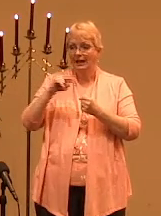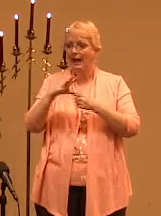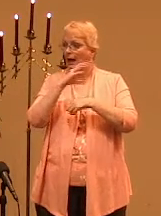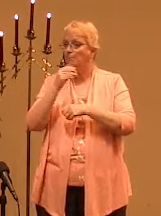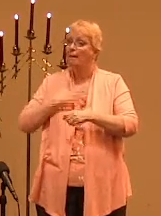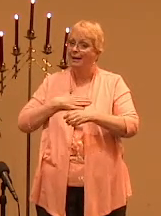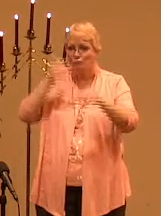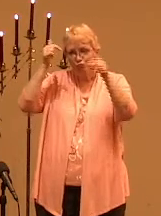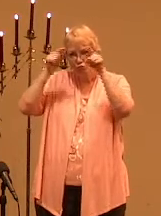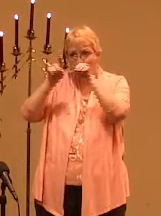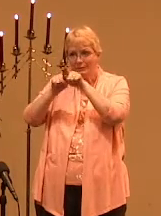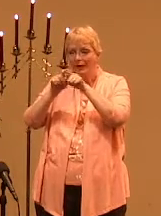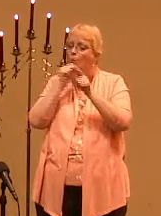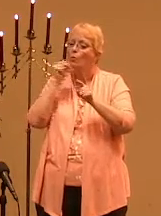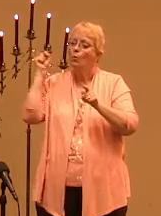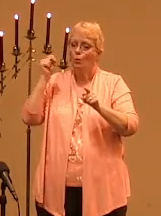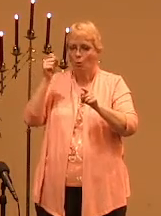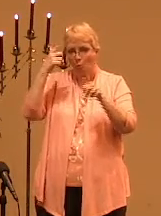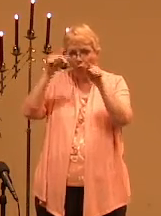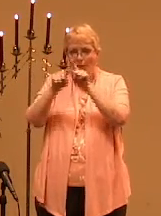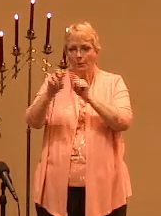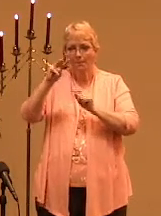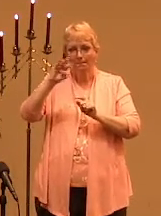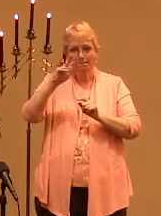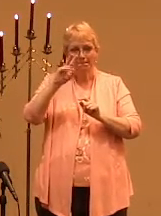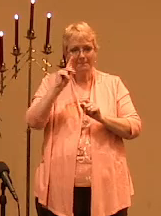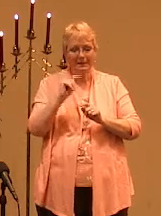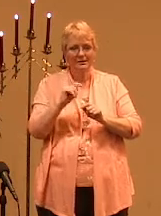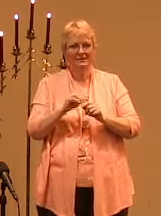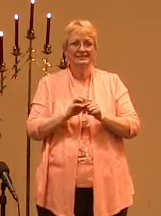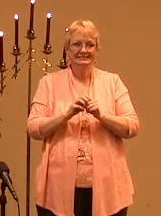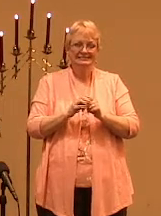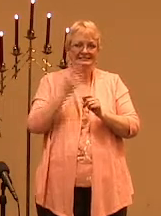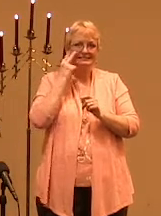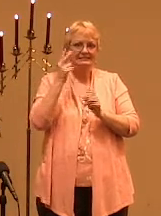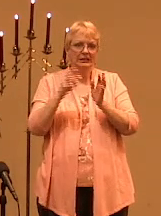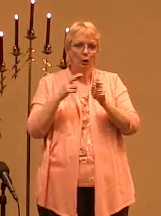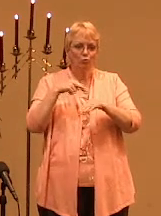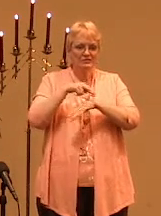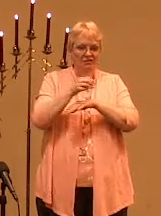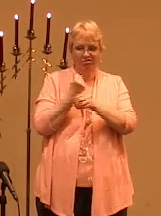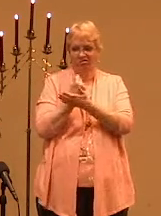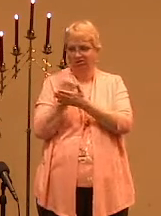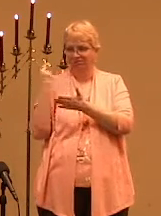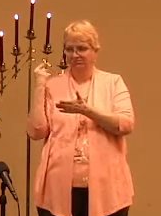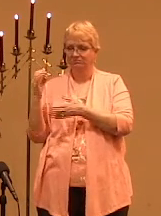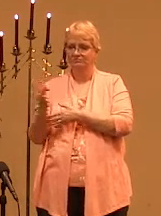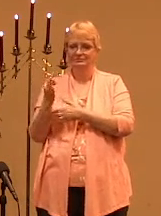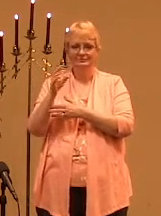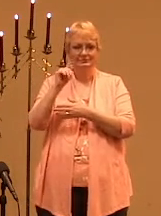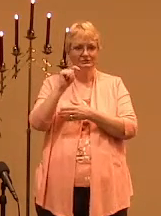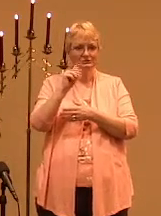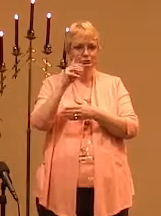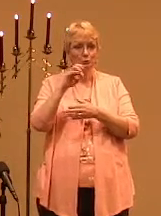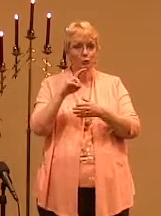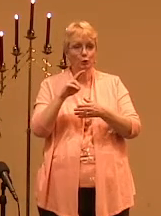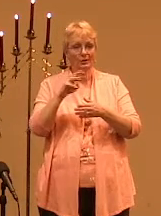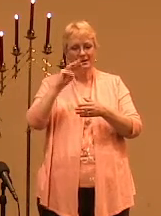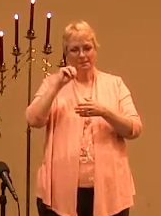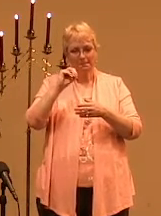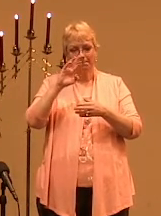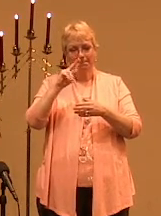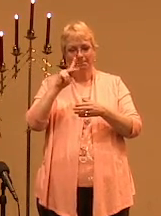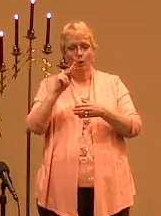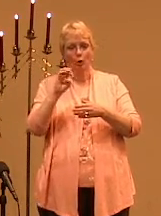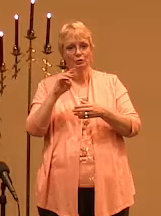brother Michael, my older brother Michael, received results a week ago Friday that his tumor markers were up. He's faced